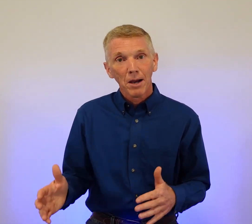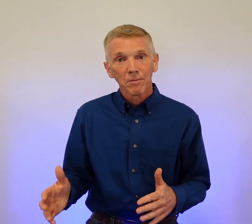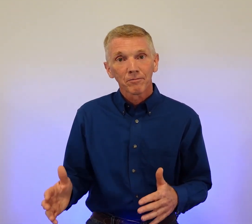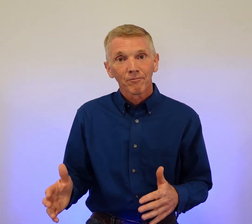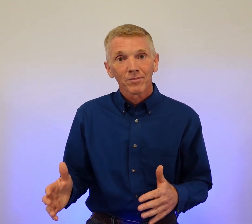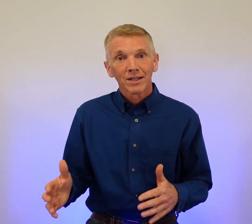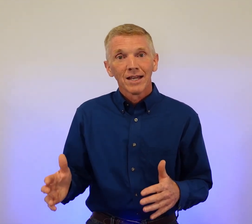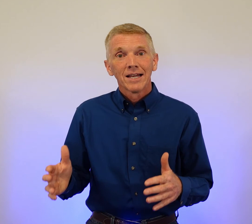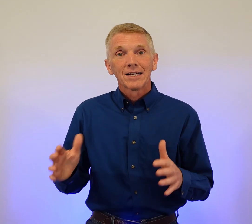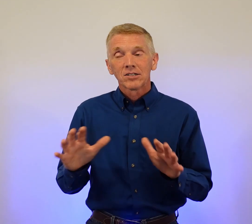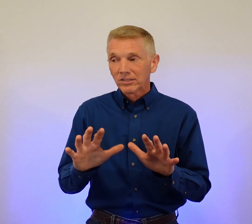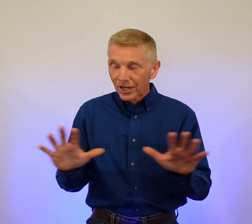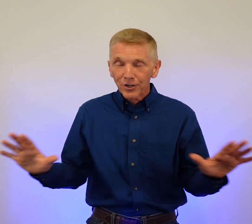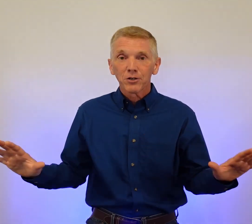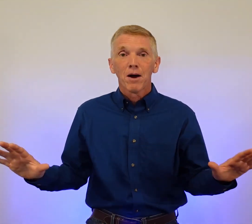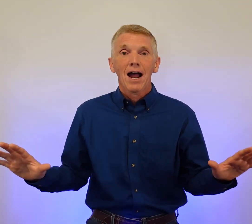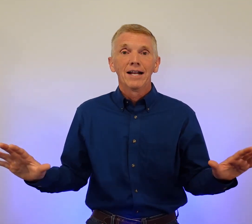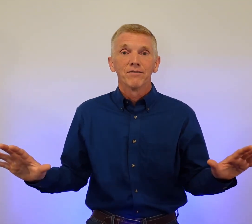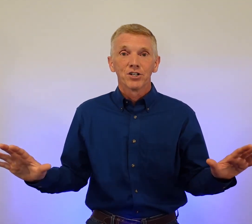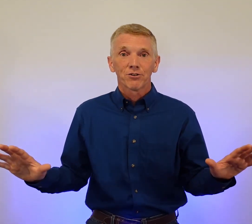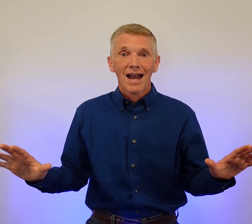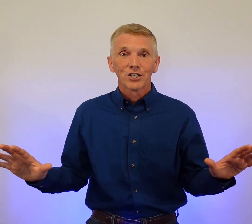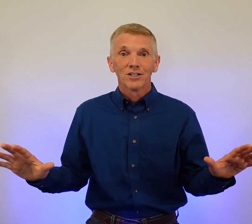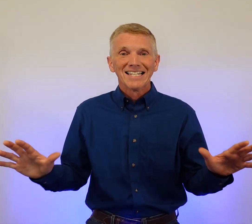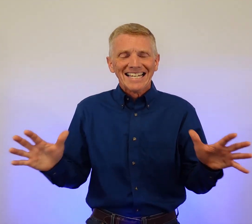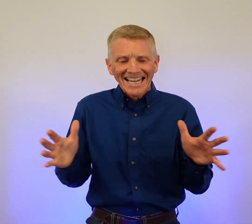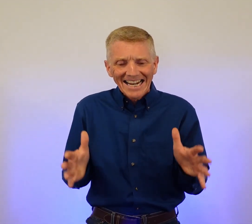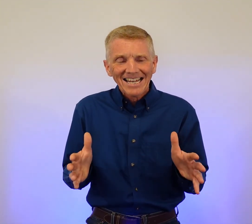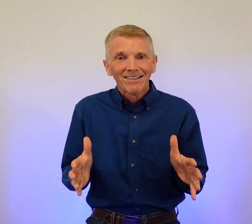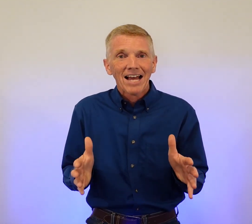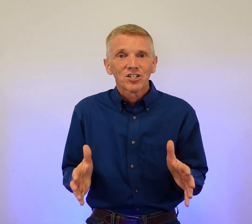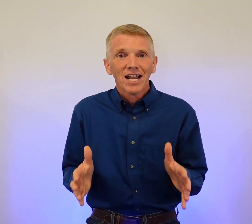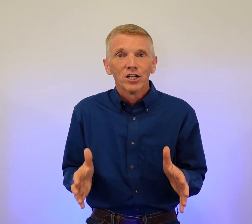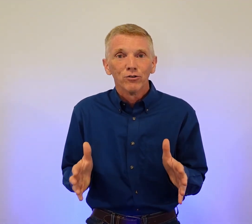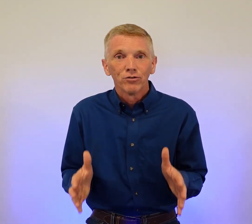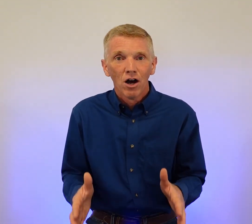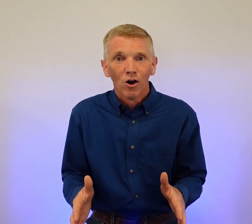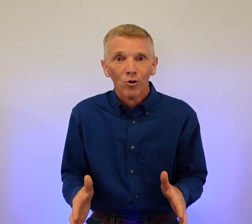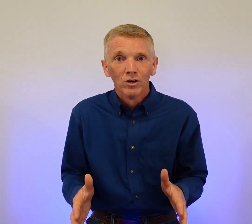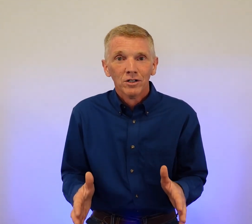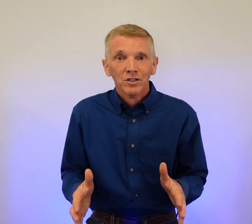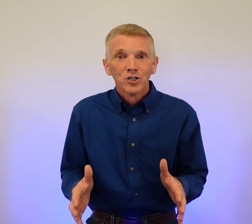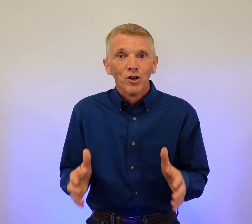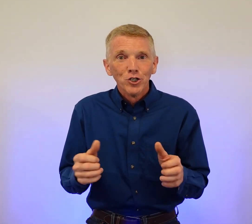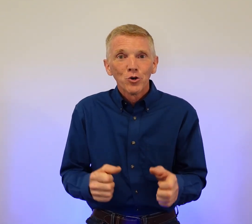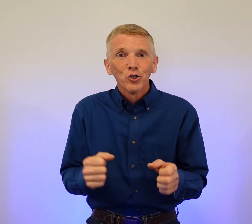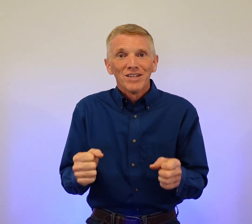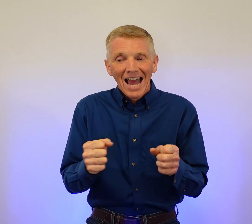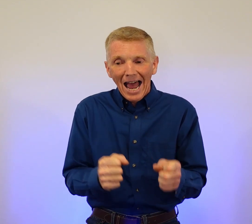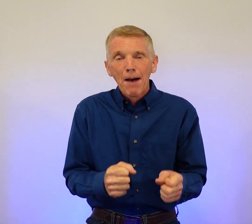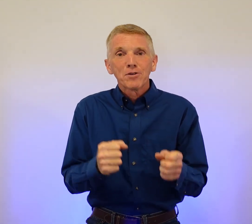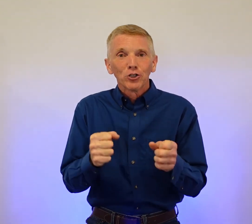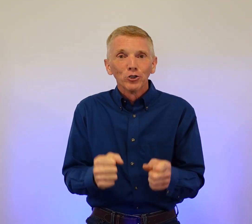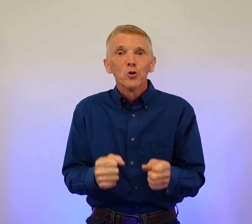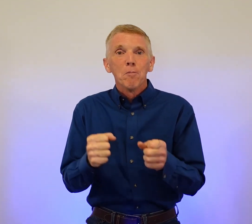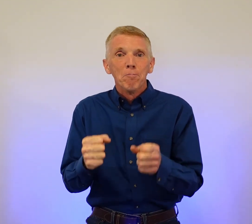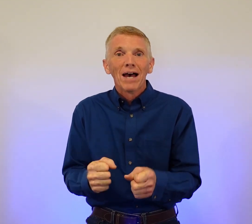prep, clear your mind of distractions, get in that state of flow so that you can do the absolute best